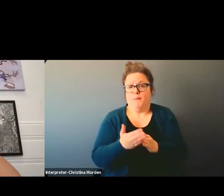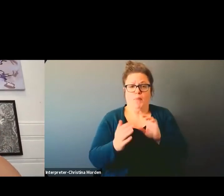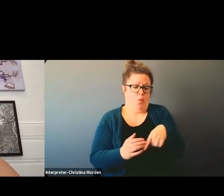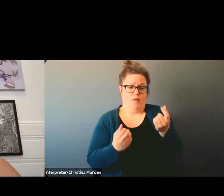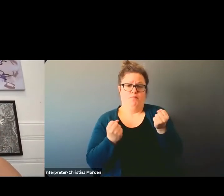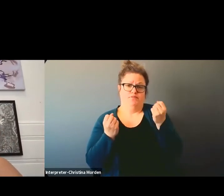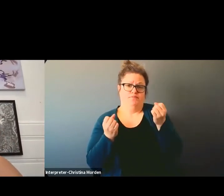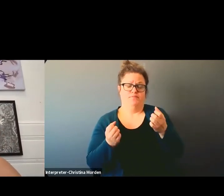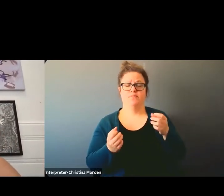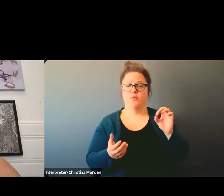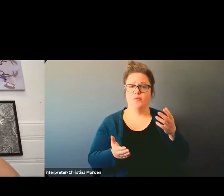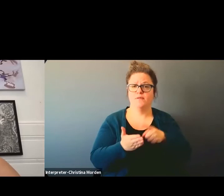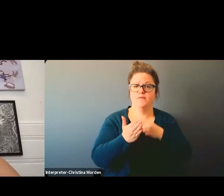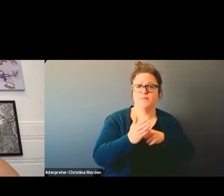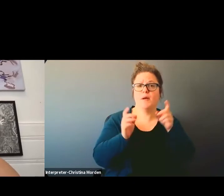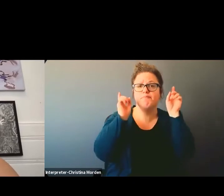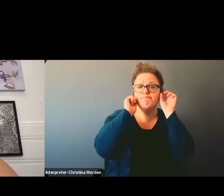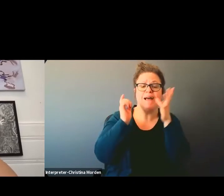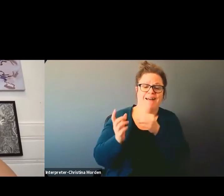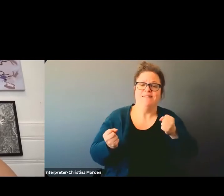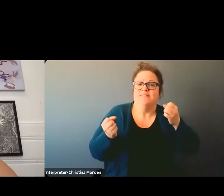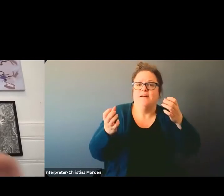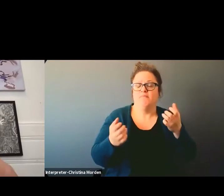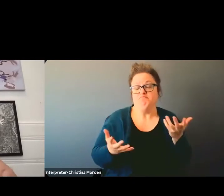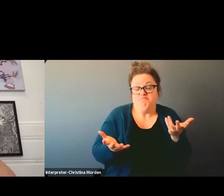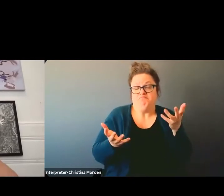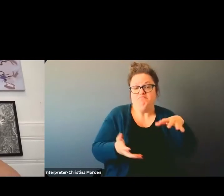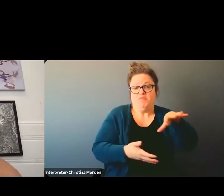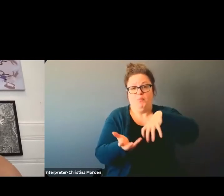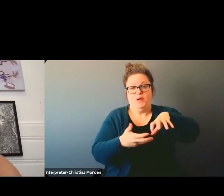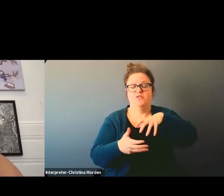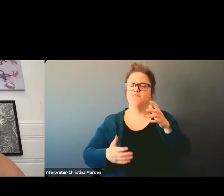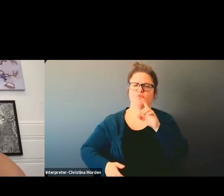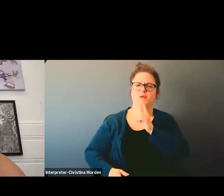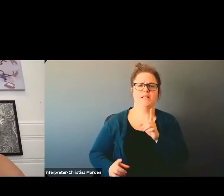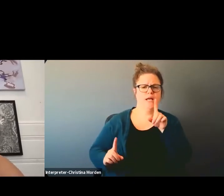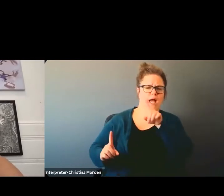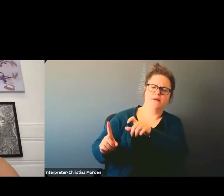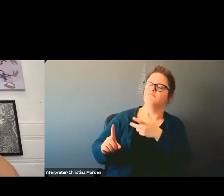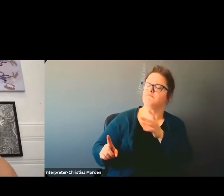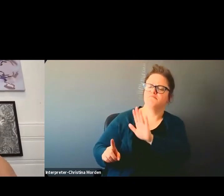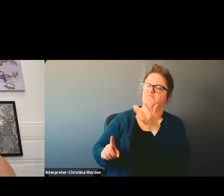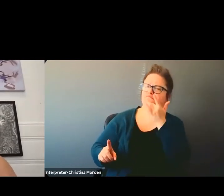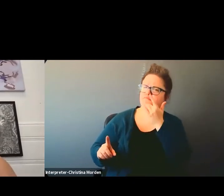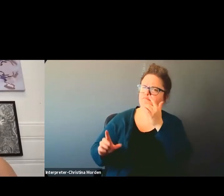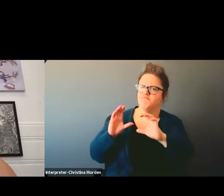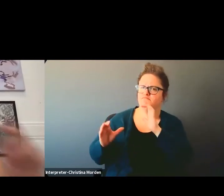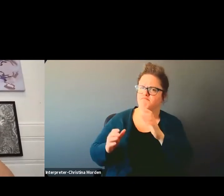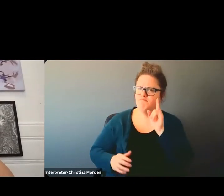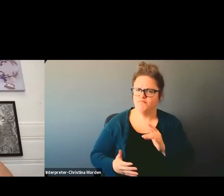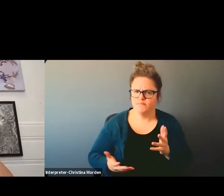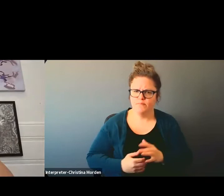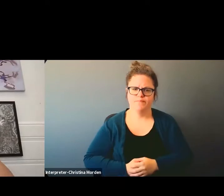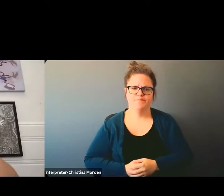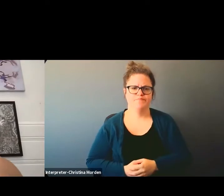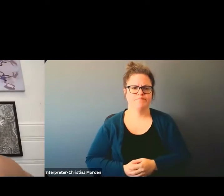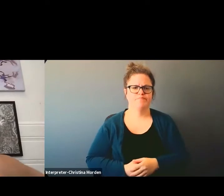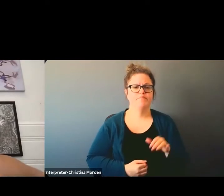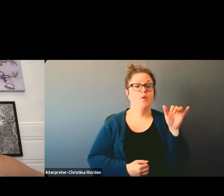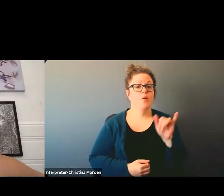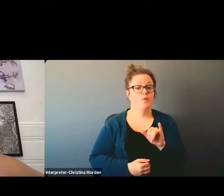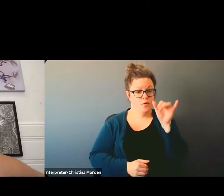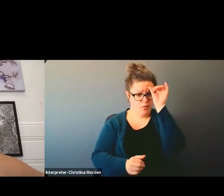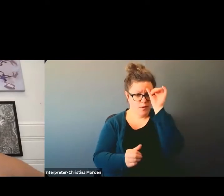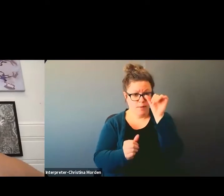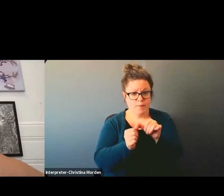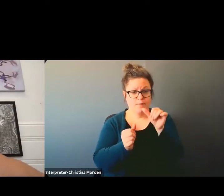above. So it's really important to ask people ahead of time what's their preferred method of communication. Also, keep in mind